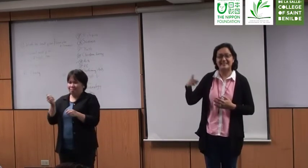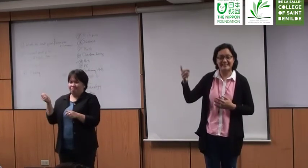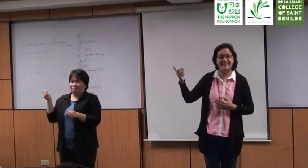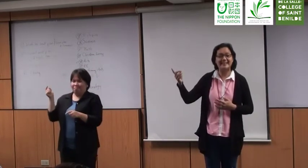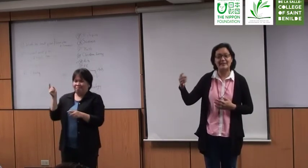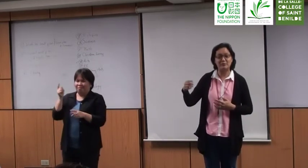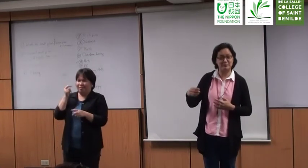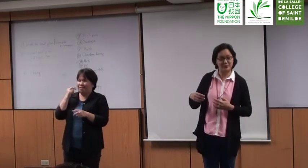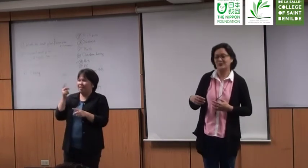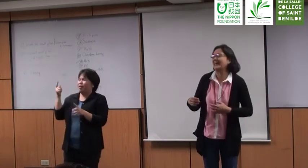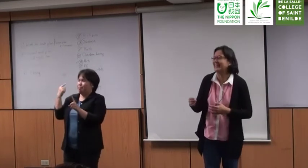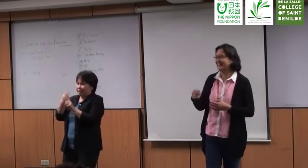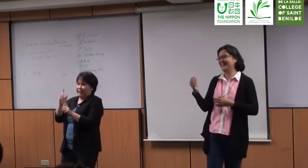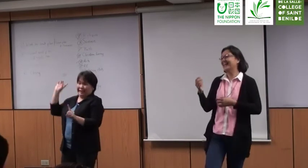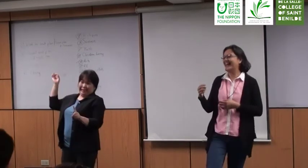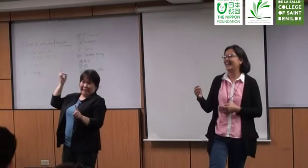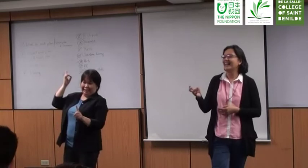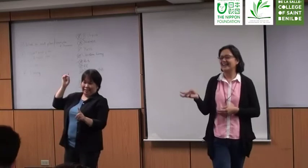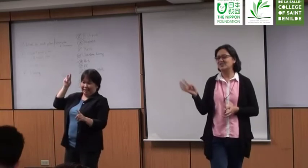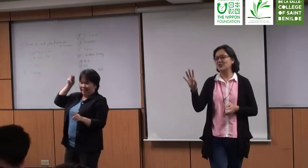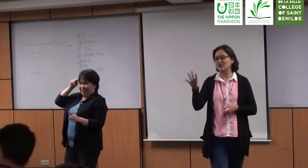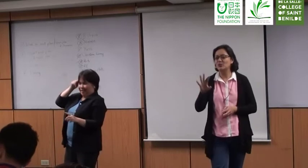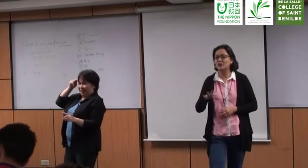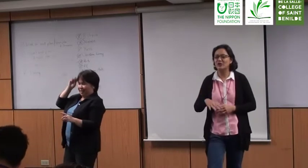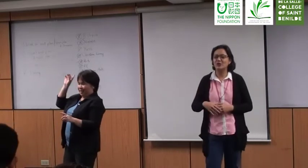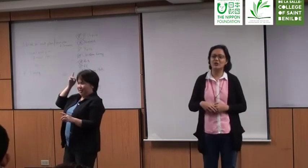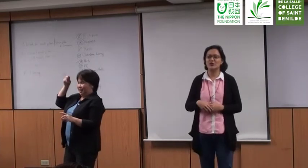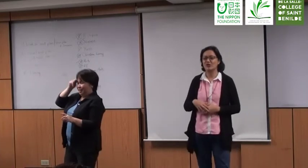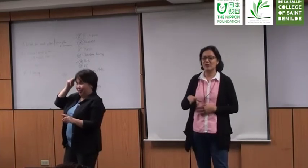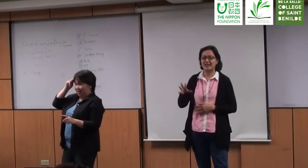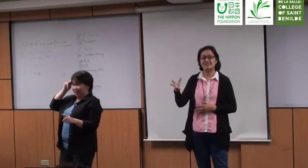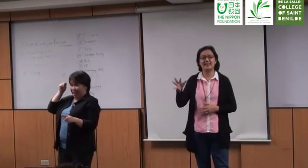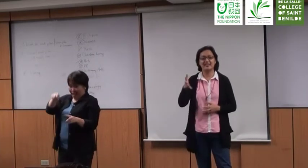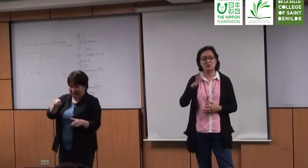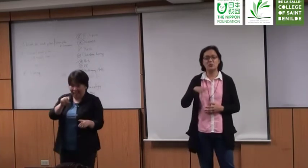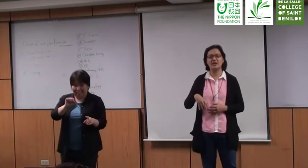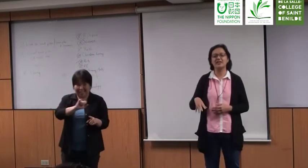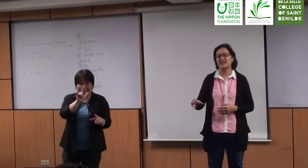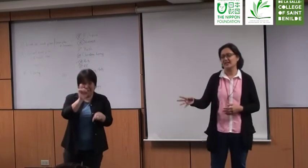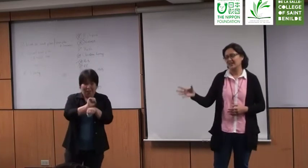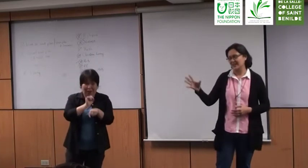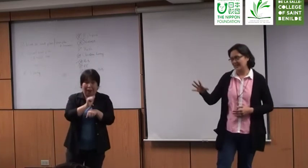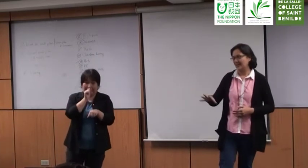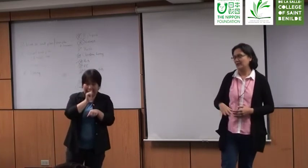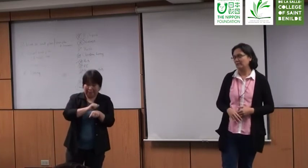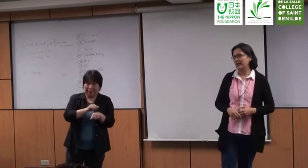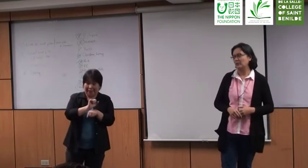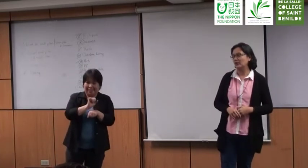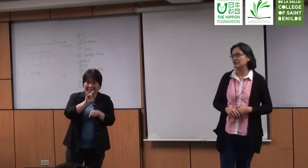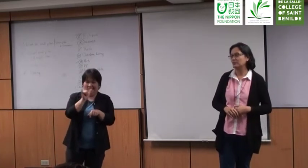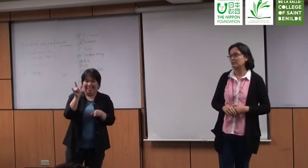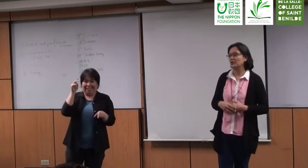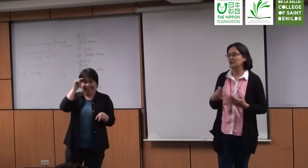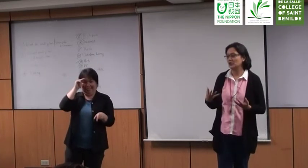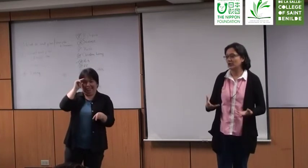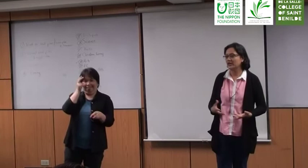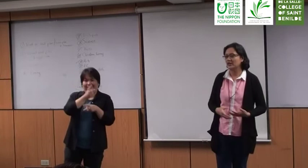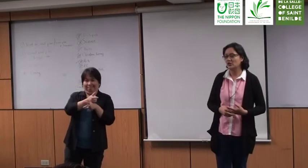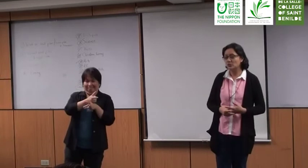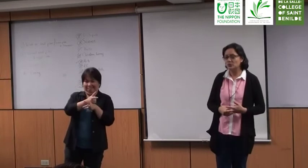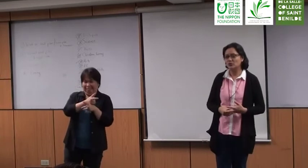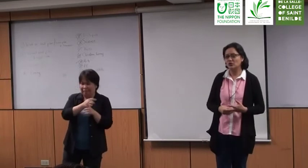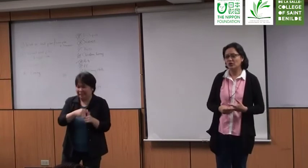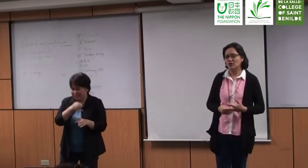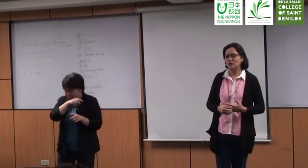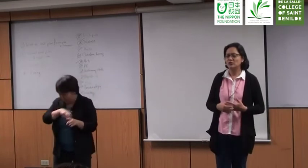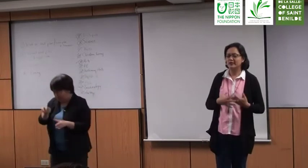what Nikki will be doing as you are doing your SDS work. May will also be monitoring